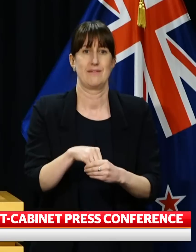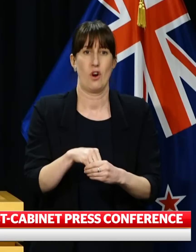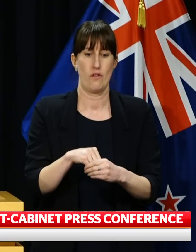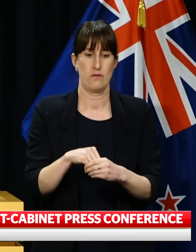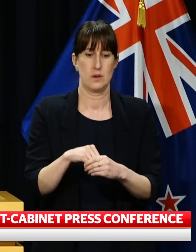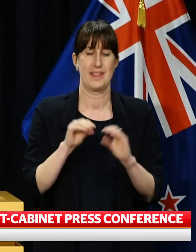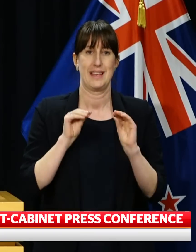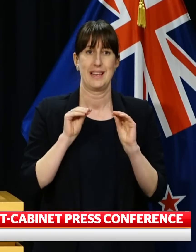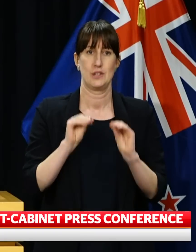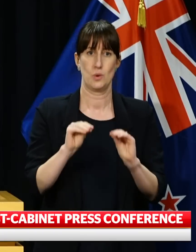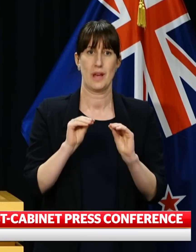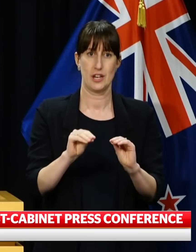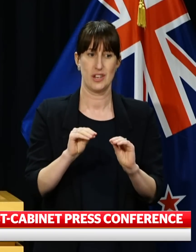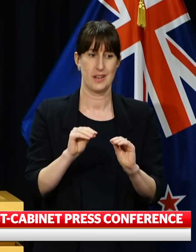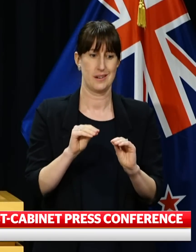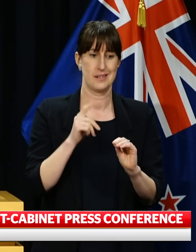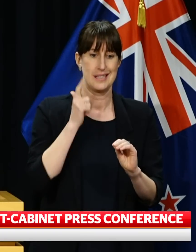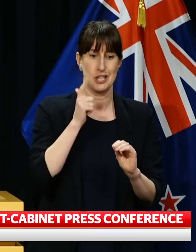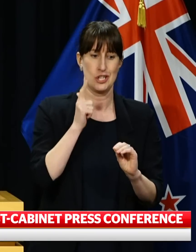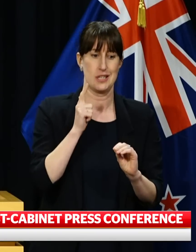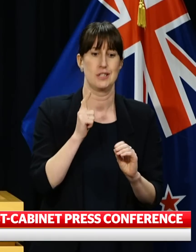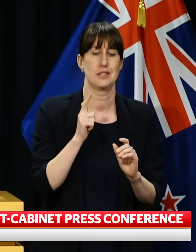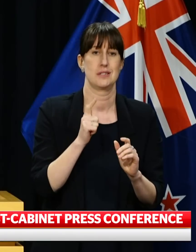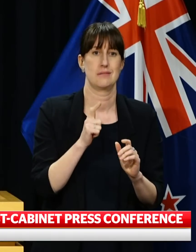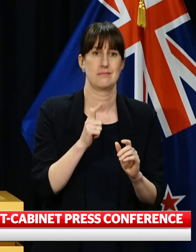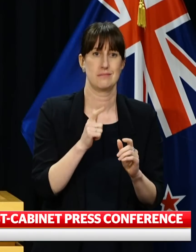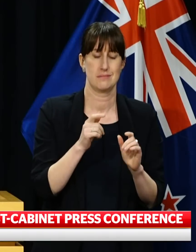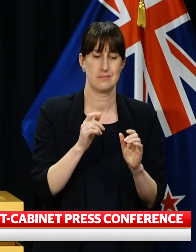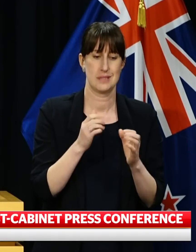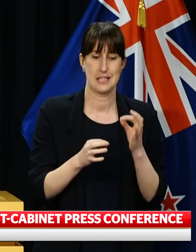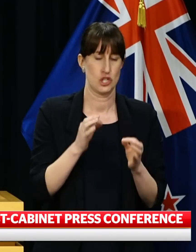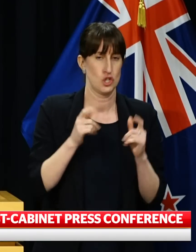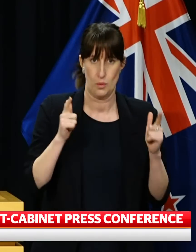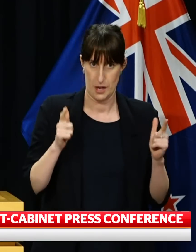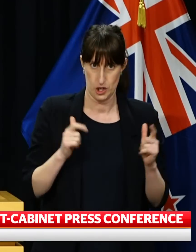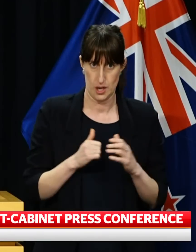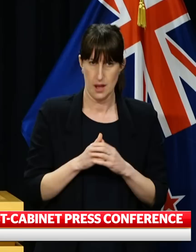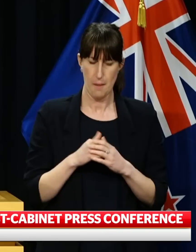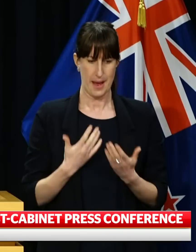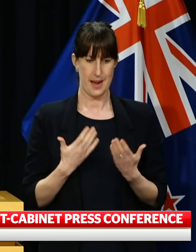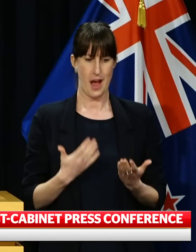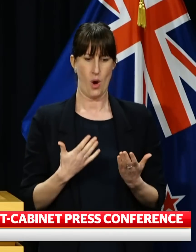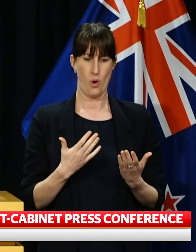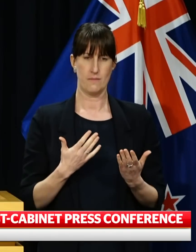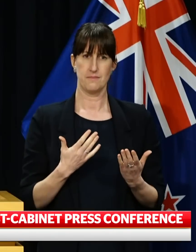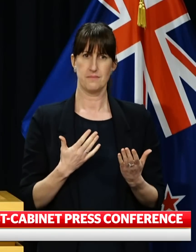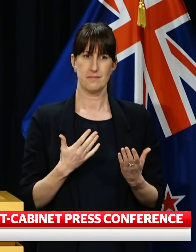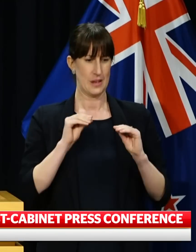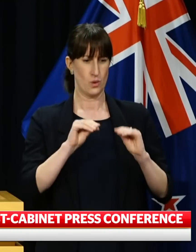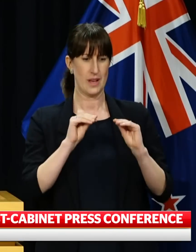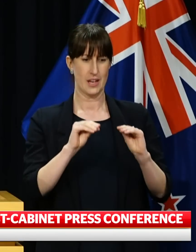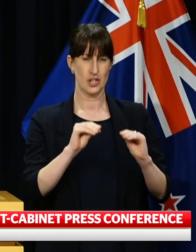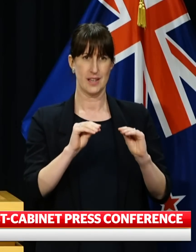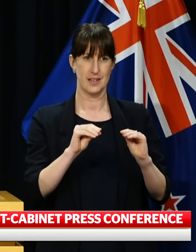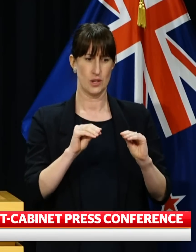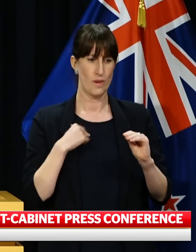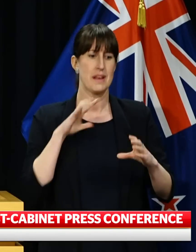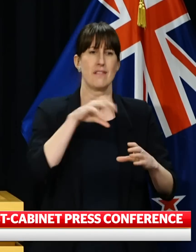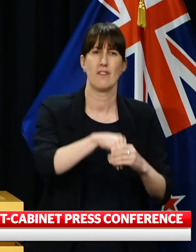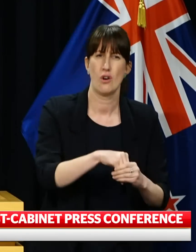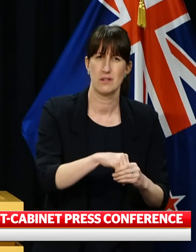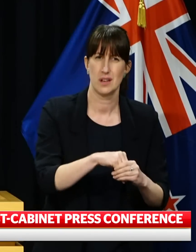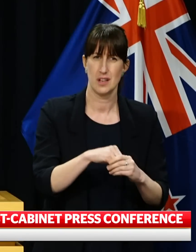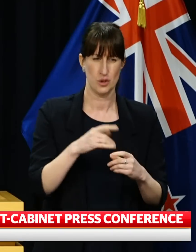education announcement this morning is a bit of a separation from that. So has there been some kind of acceptance that you've perhaps gone down the wrong route in the past?